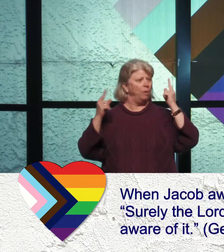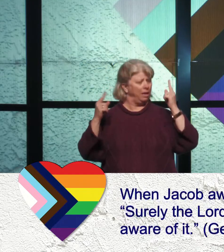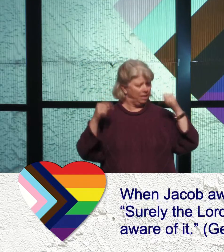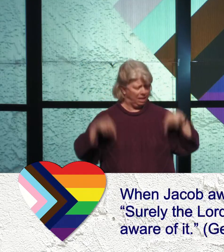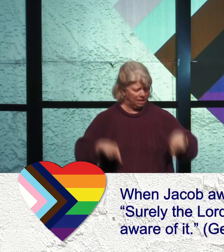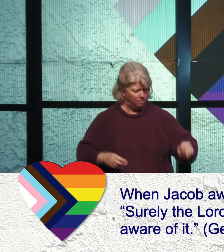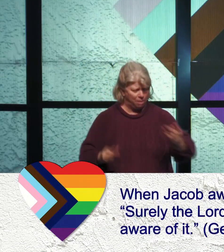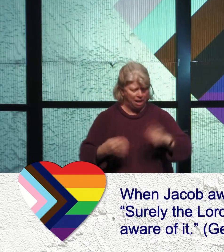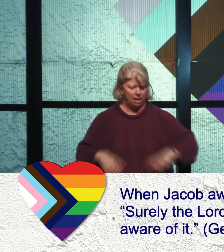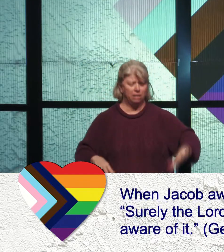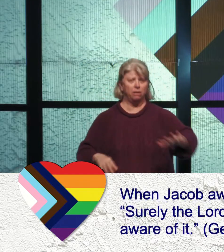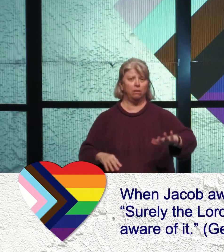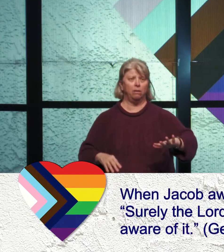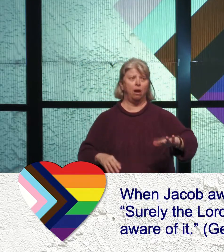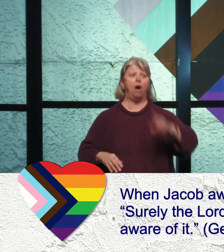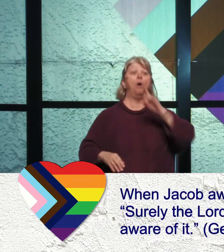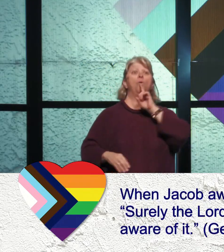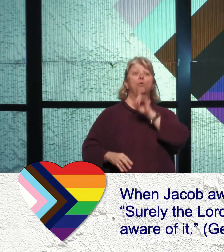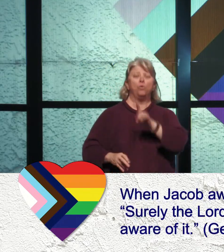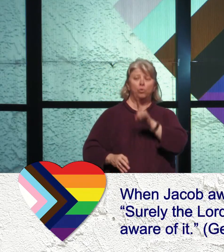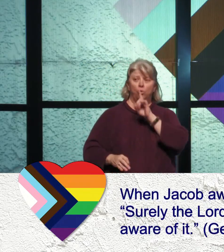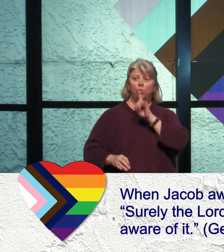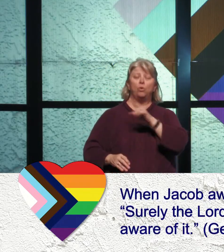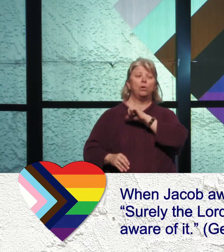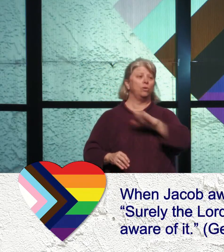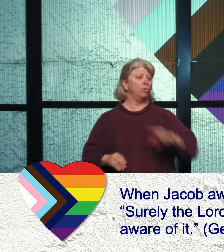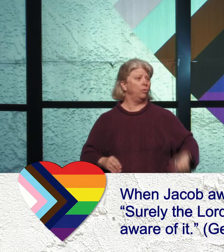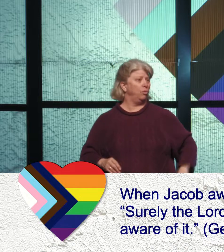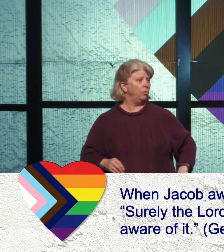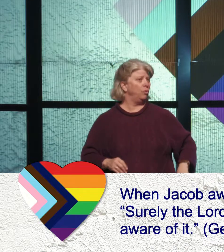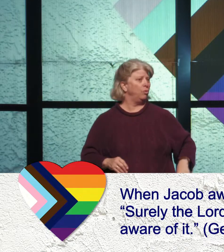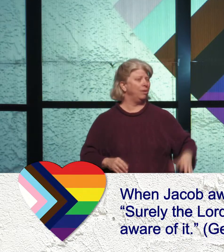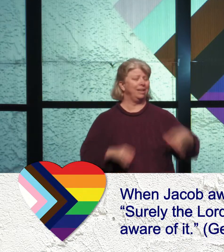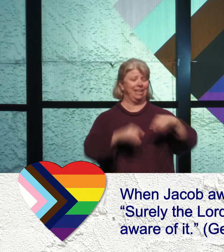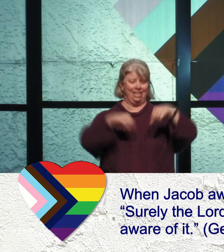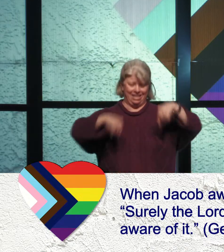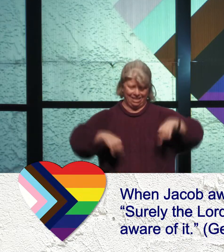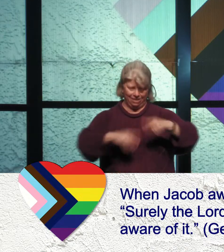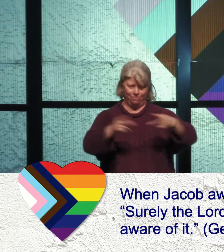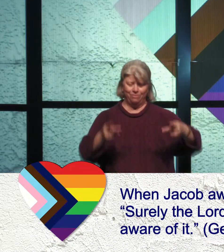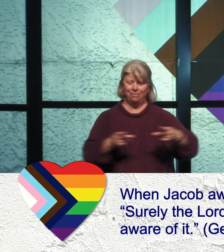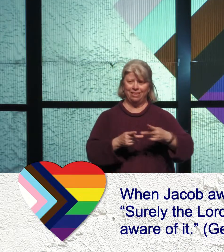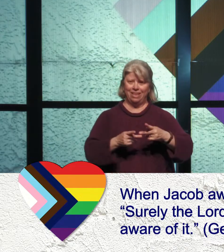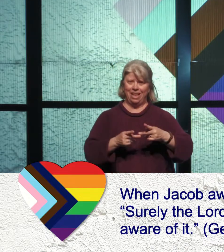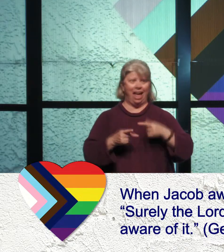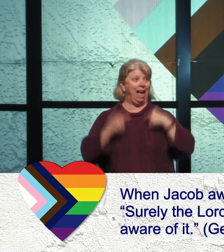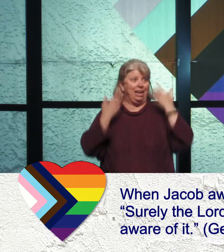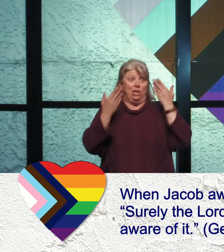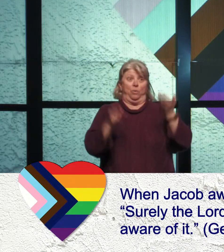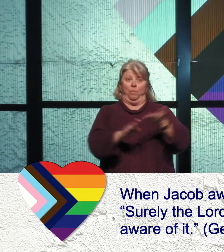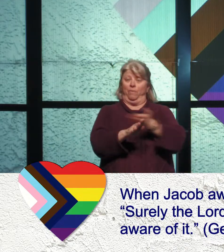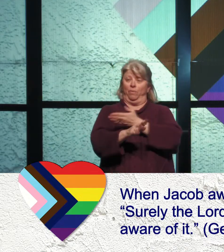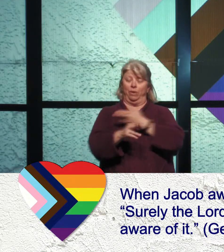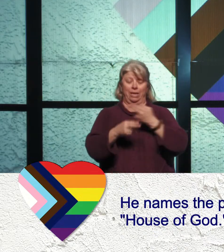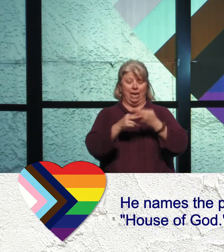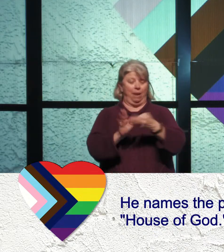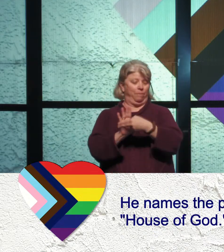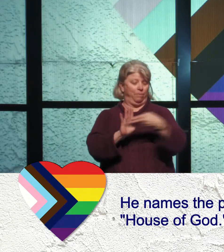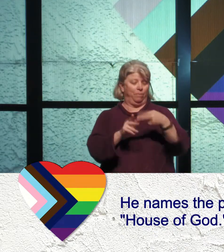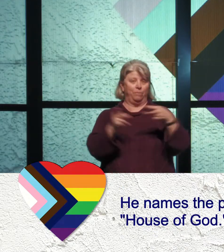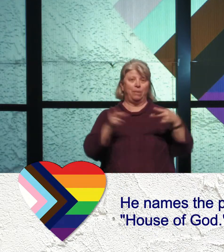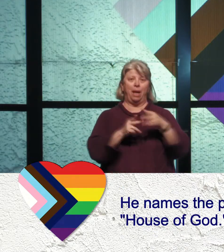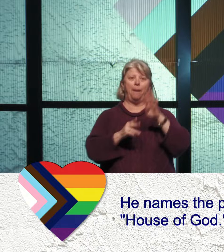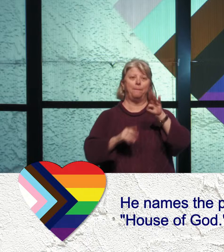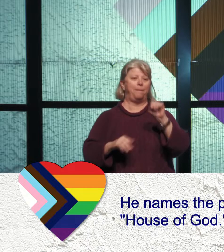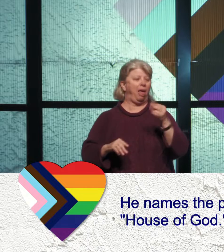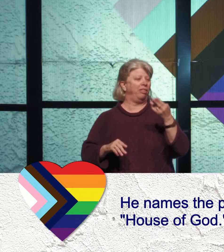this place and he says, surely the Lord, Yahweh, is in this place, and I wasn't aware of it. And then he names the place